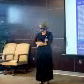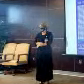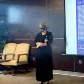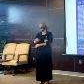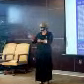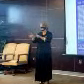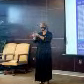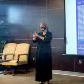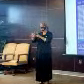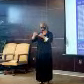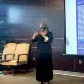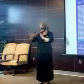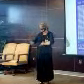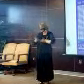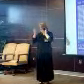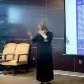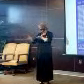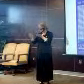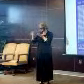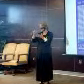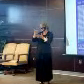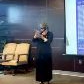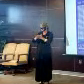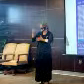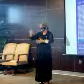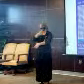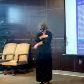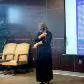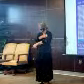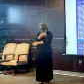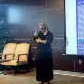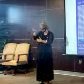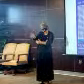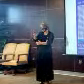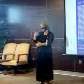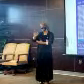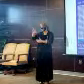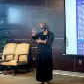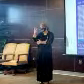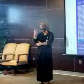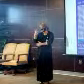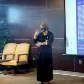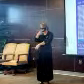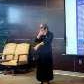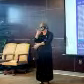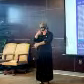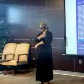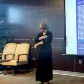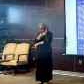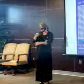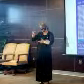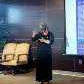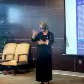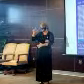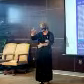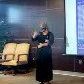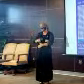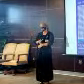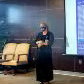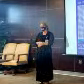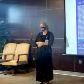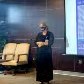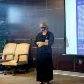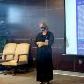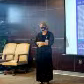that third dose for immunocompromised patients at that site. I want to turn quickly to monoclonal antibodies.